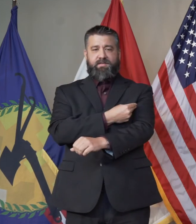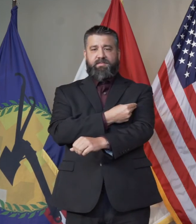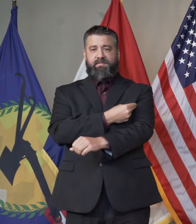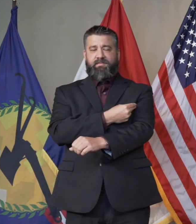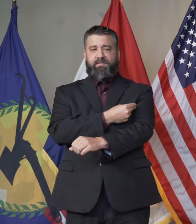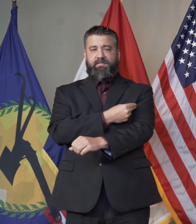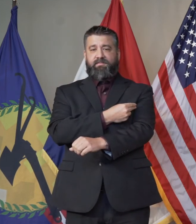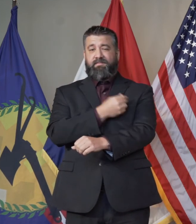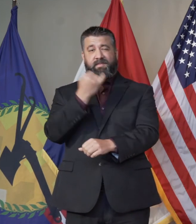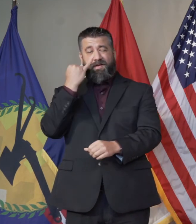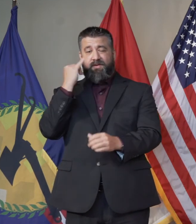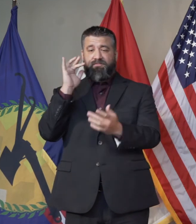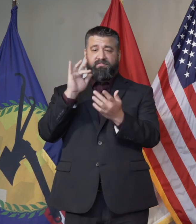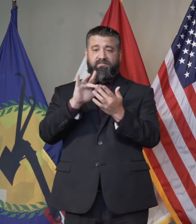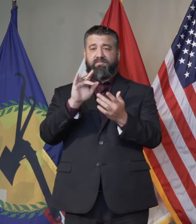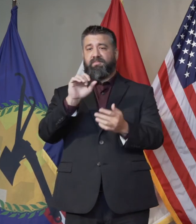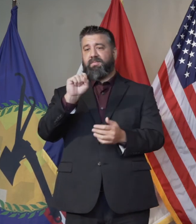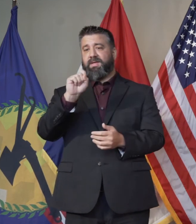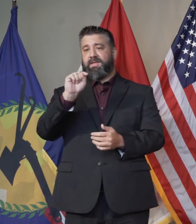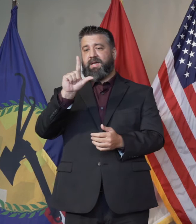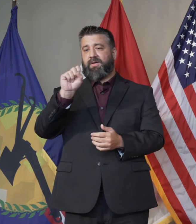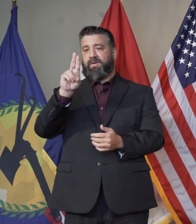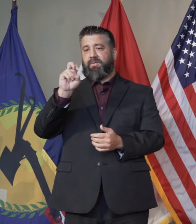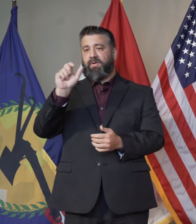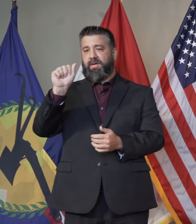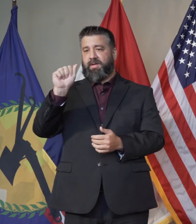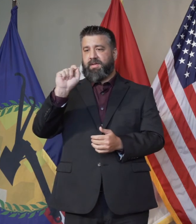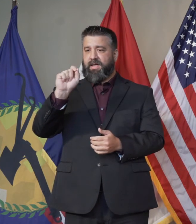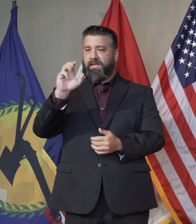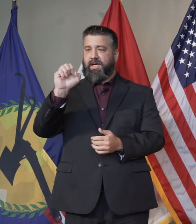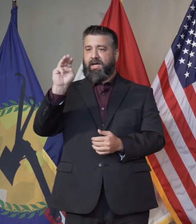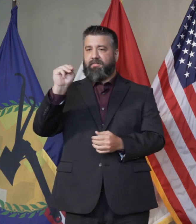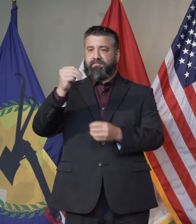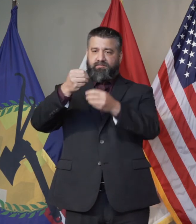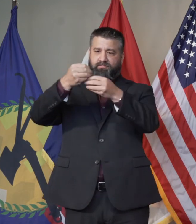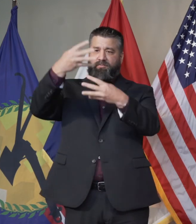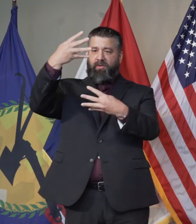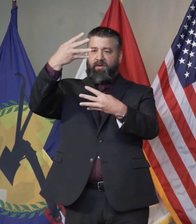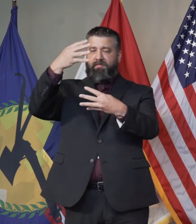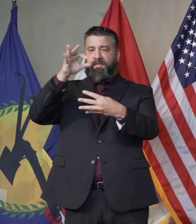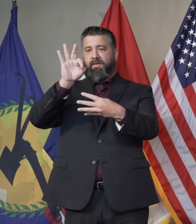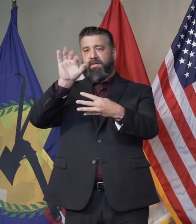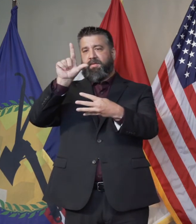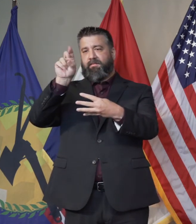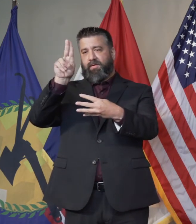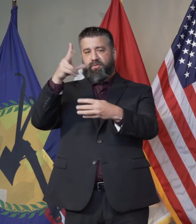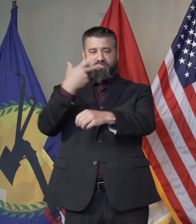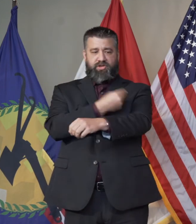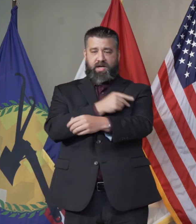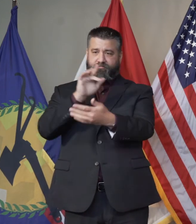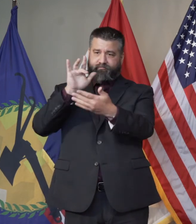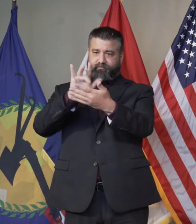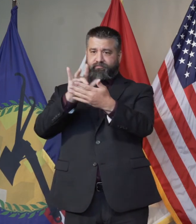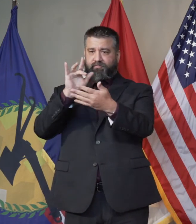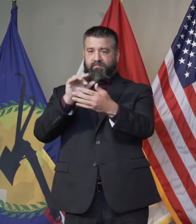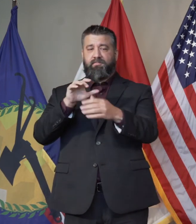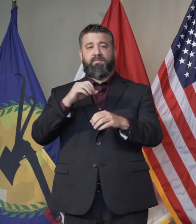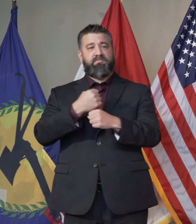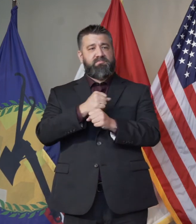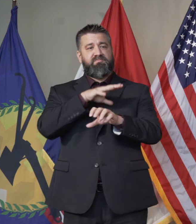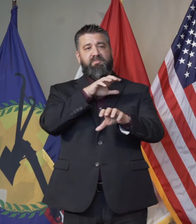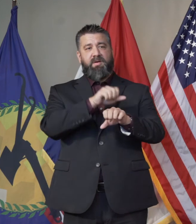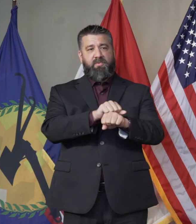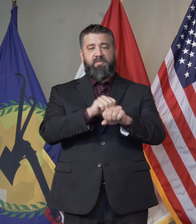webpage, stlcorona.com, and clicks on the Schedule a Flu Shot button can get a flu shot at our South County location in Sunset Hills or North